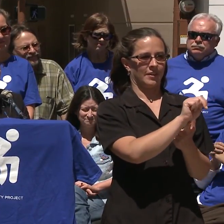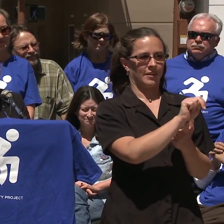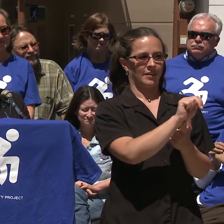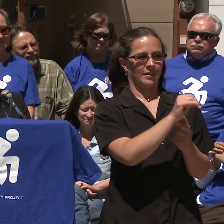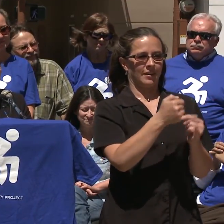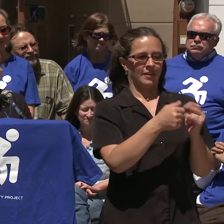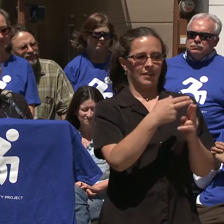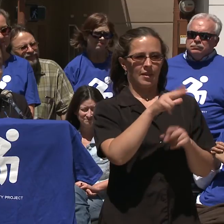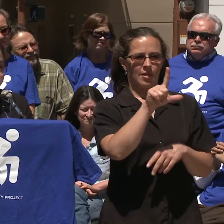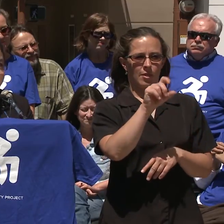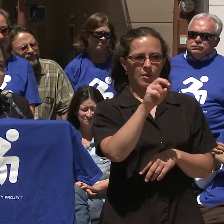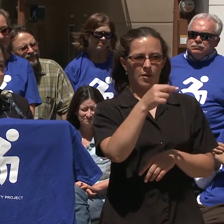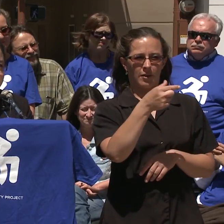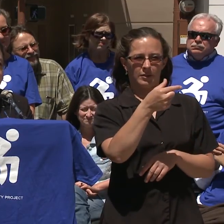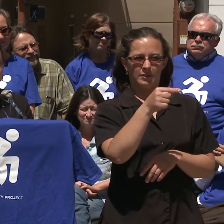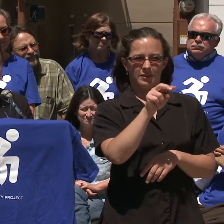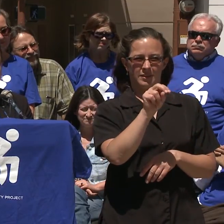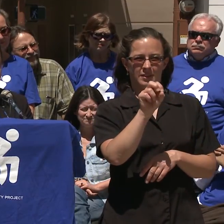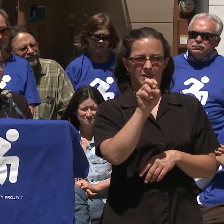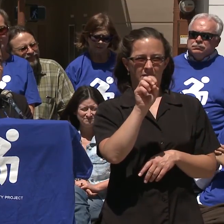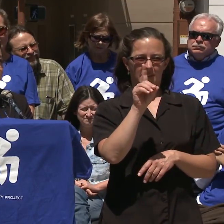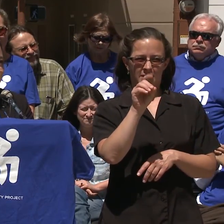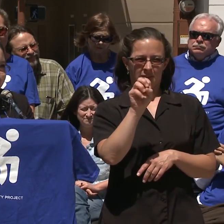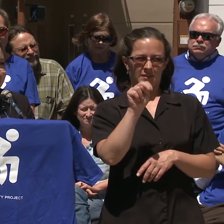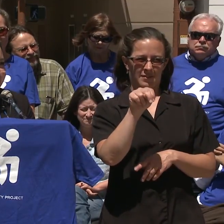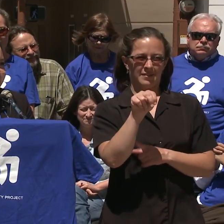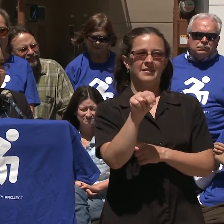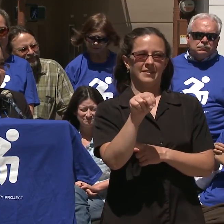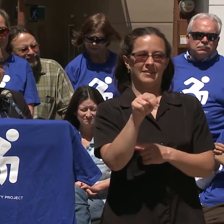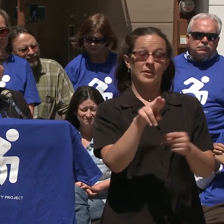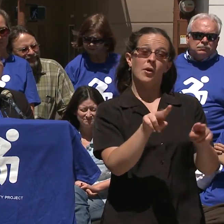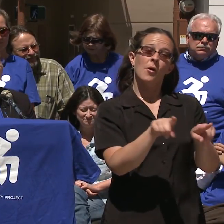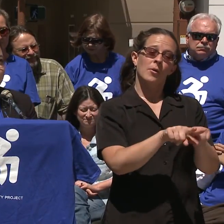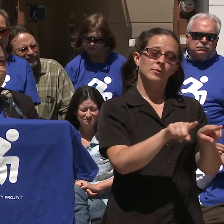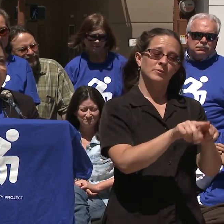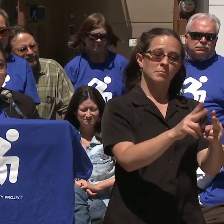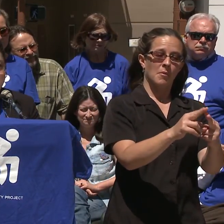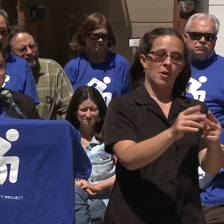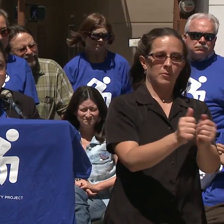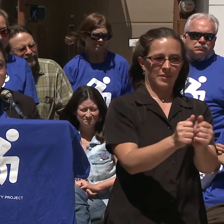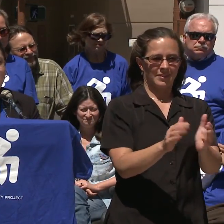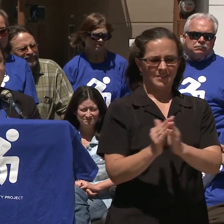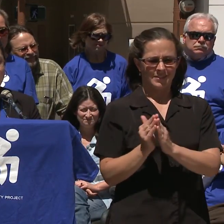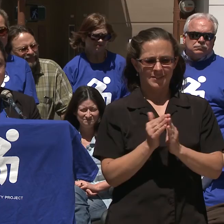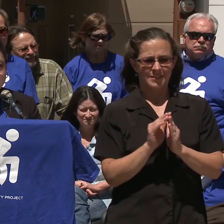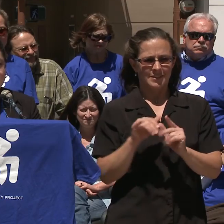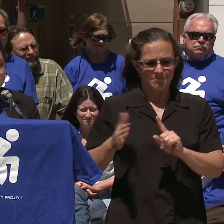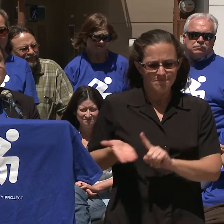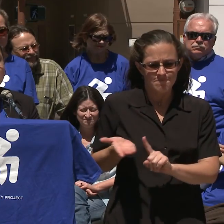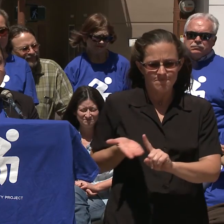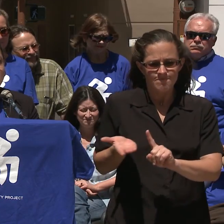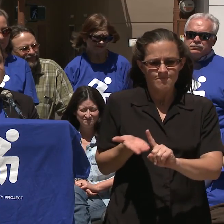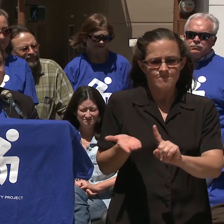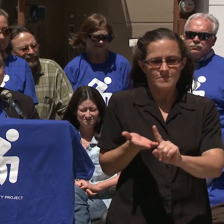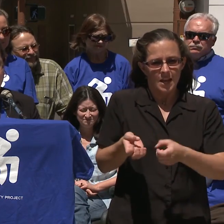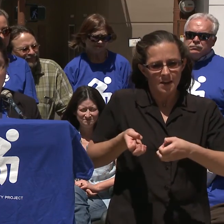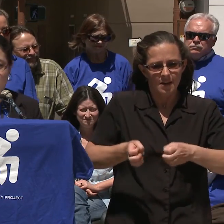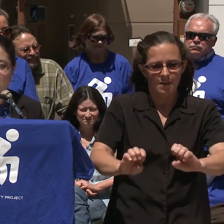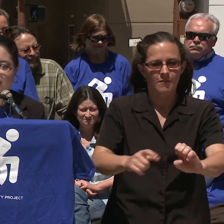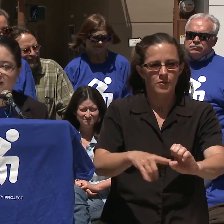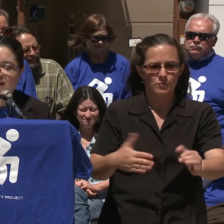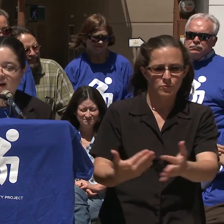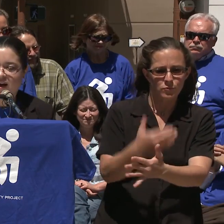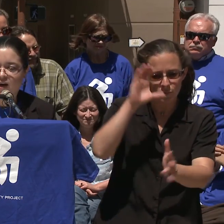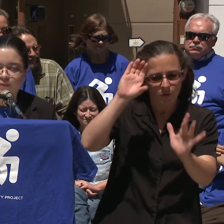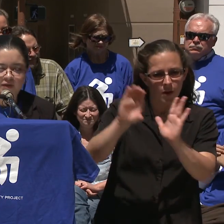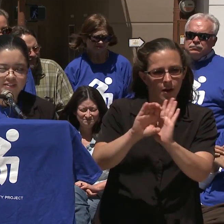Commission on Disability Issues, who has also partnered with the city in promoting the effort and worked with us to help get this new